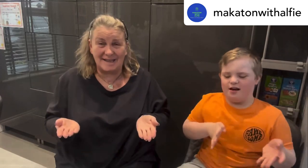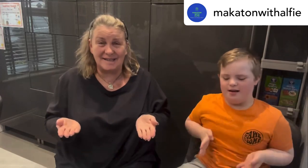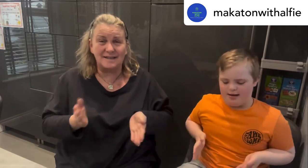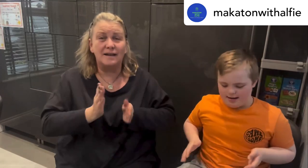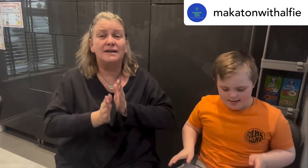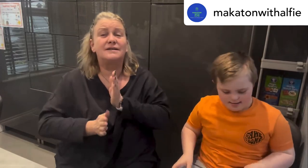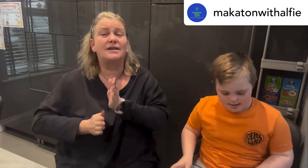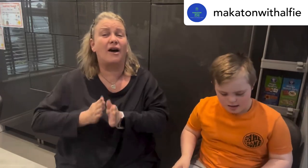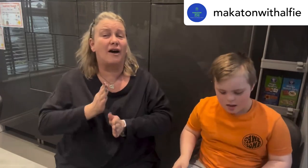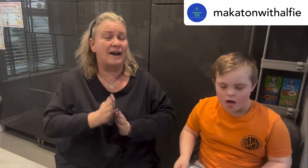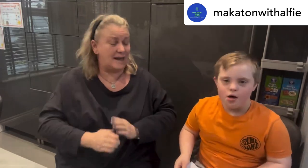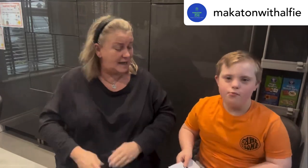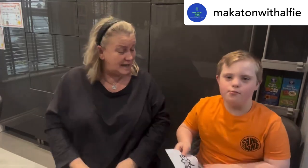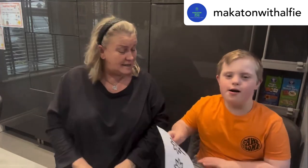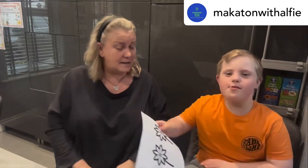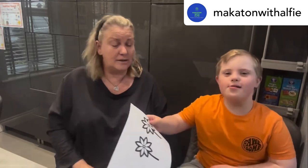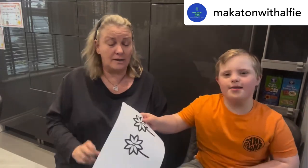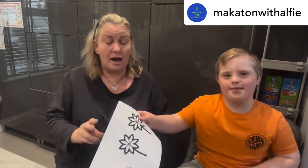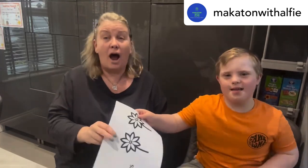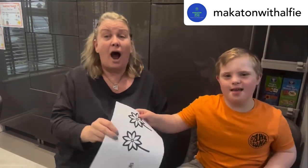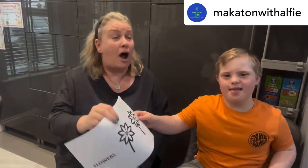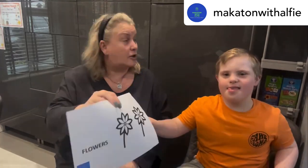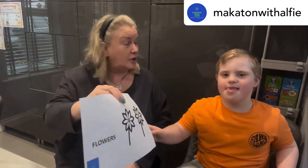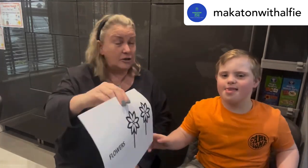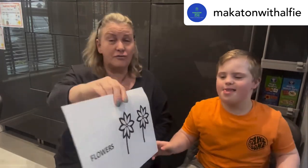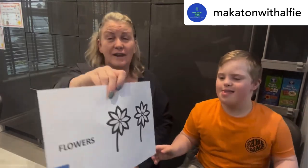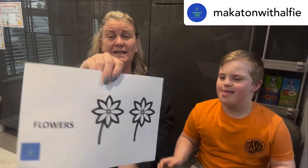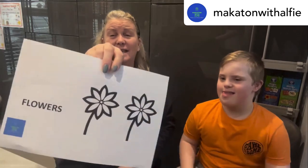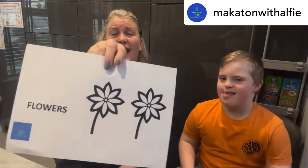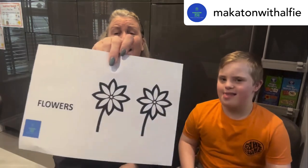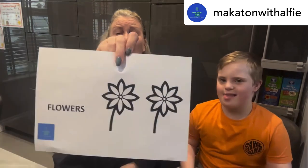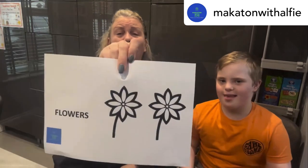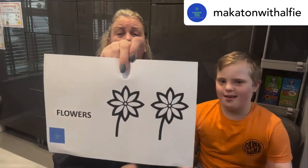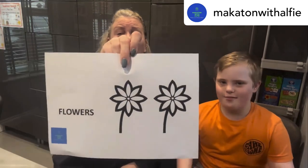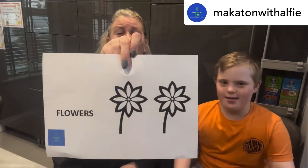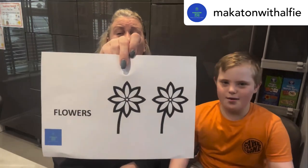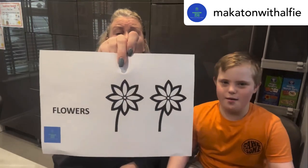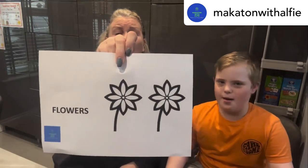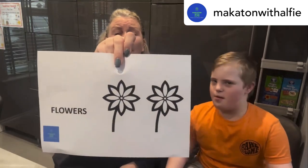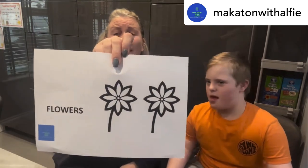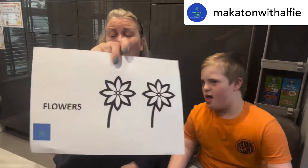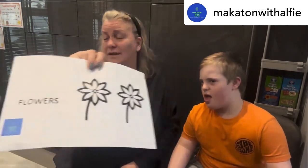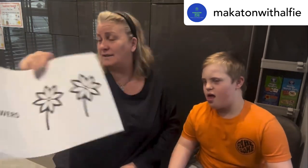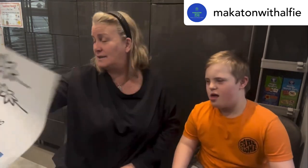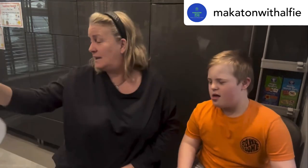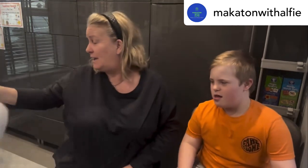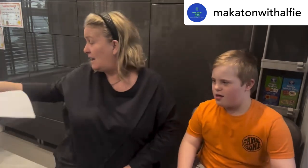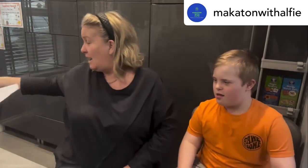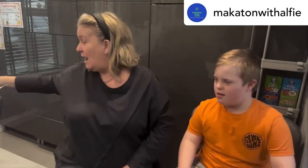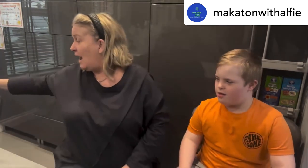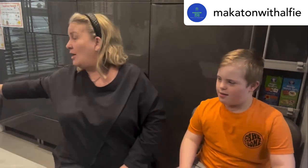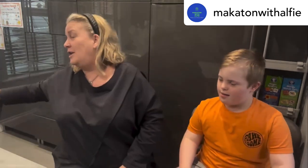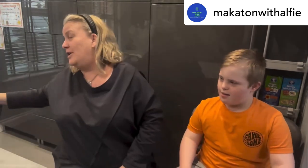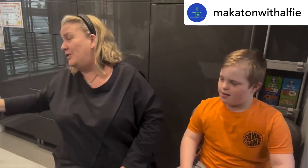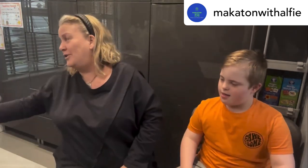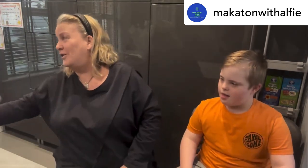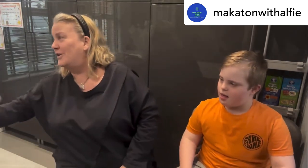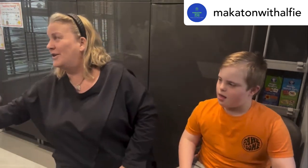Today's sign is... Flowers. Good reading, Al. Flowers. Look